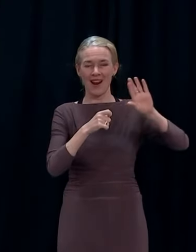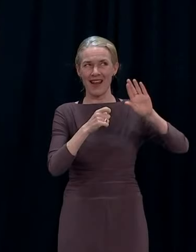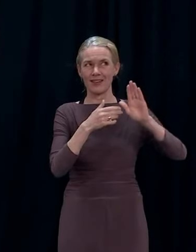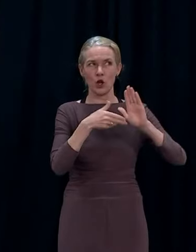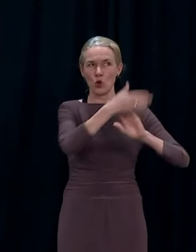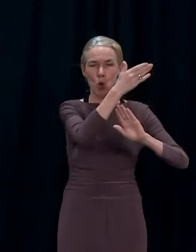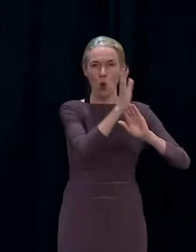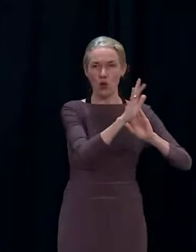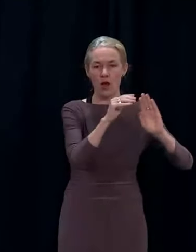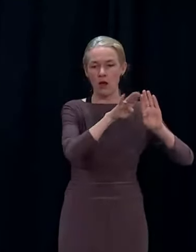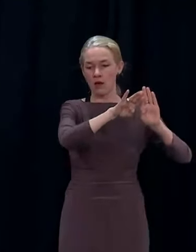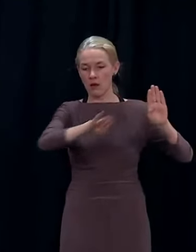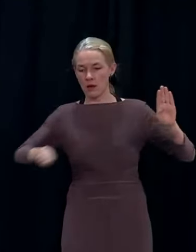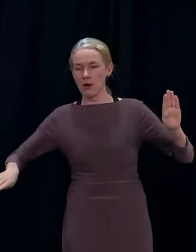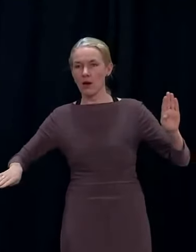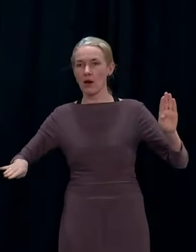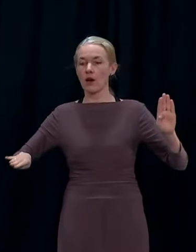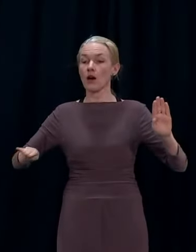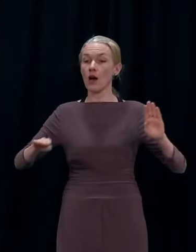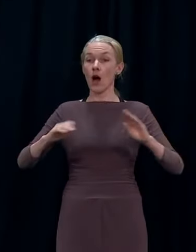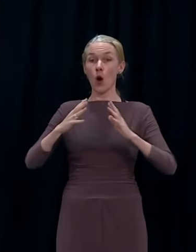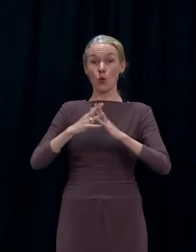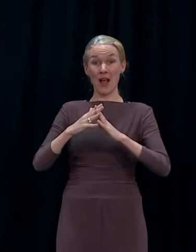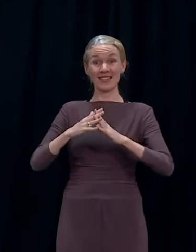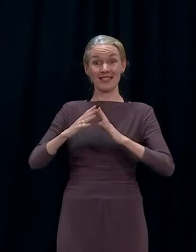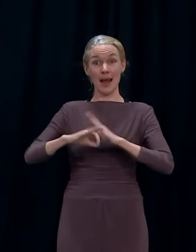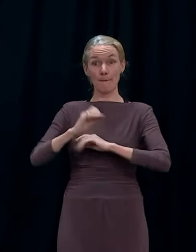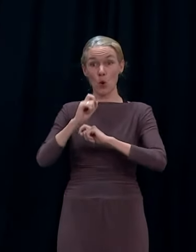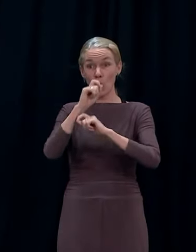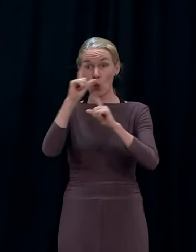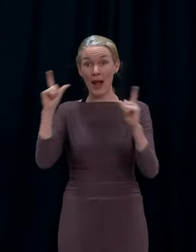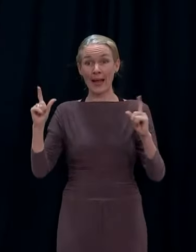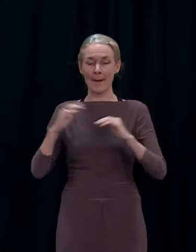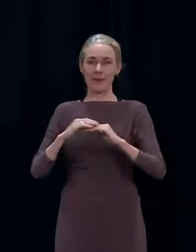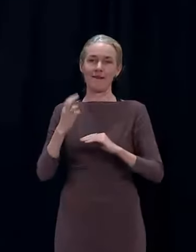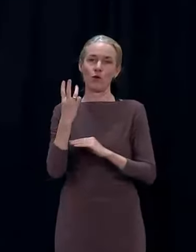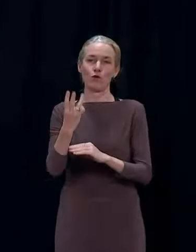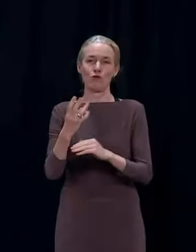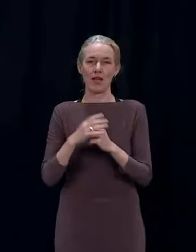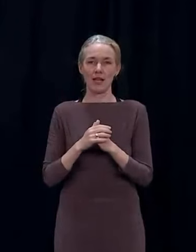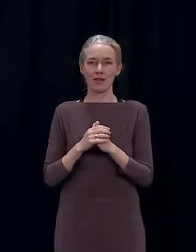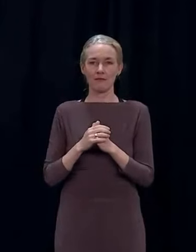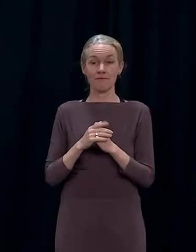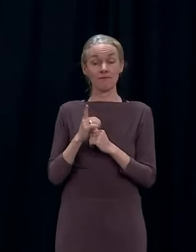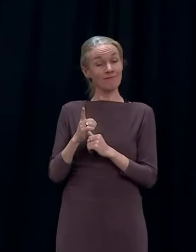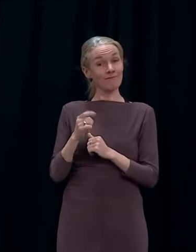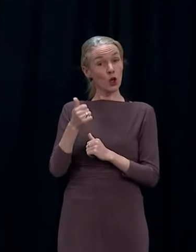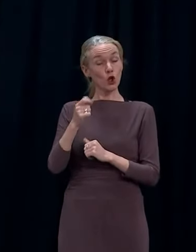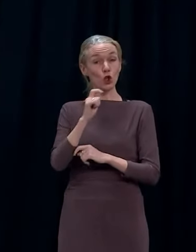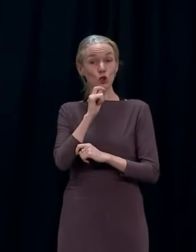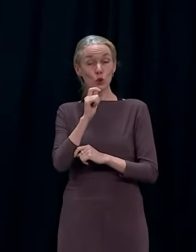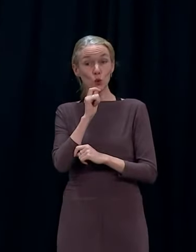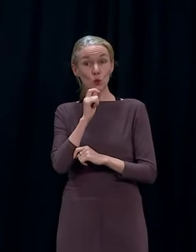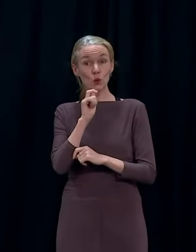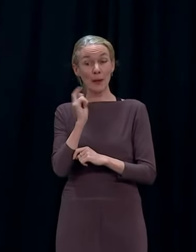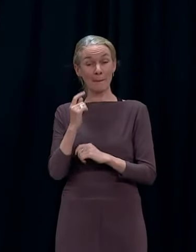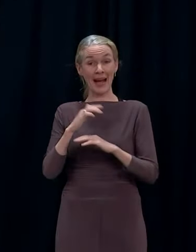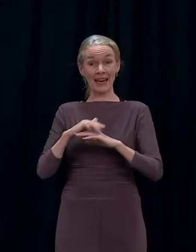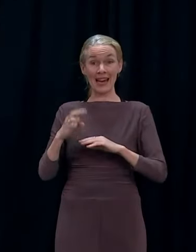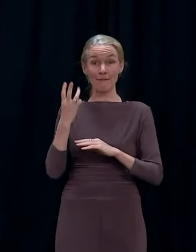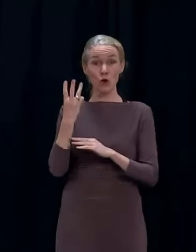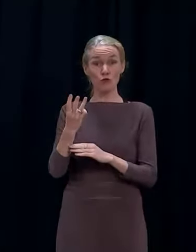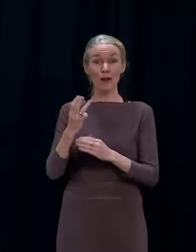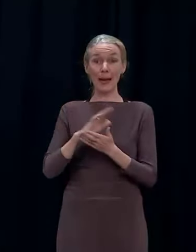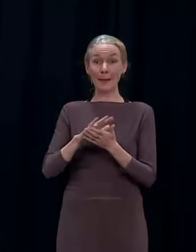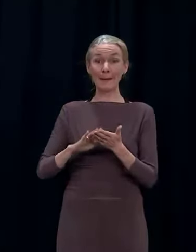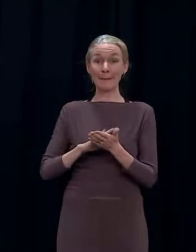risk of COVID spreading. As I said yesterday, level 3 is progress, but it is a setting that still requires a high degree